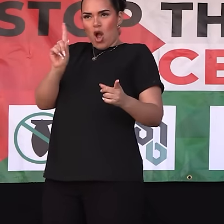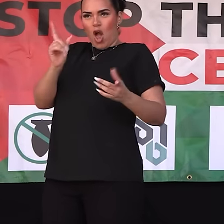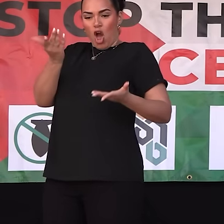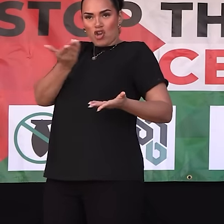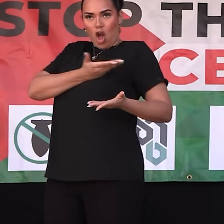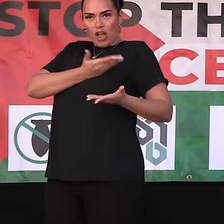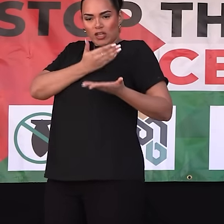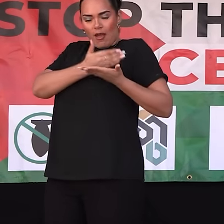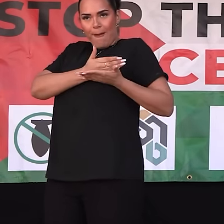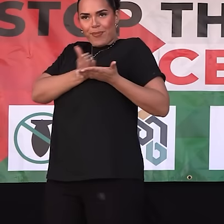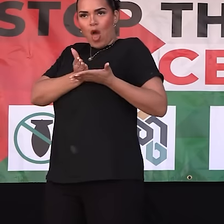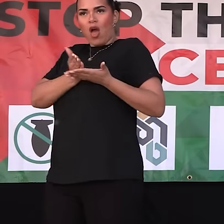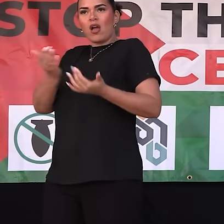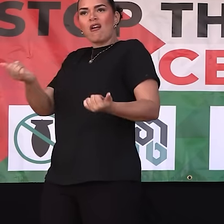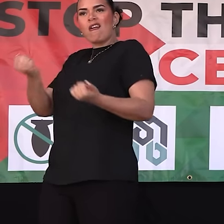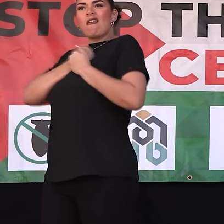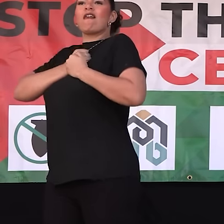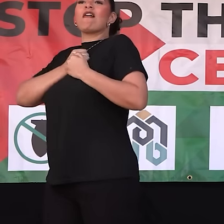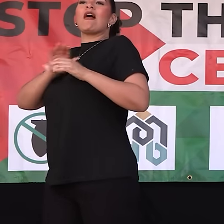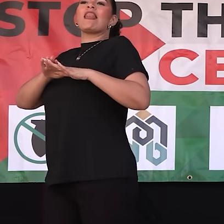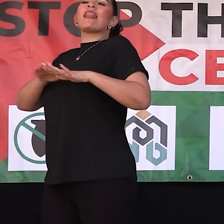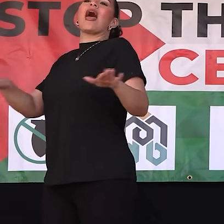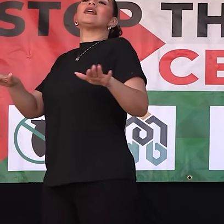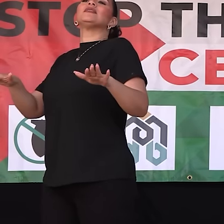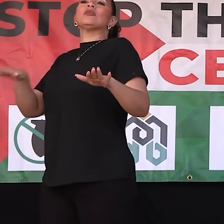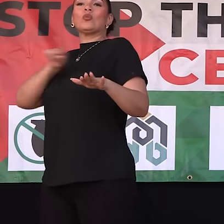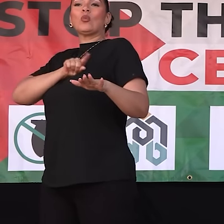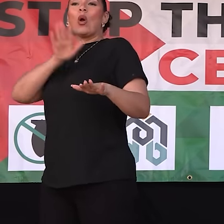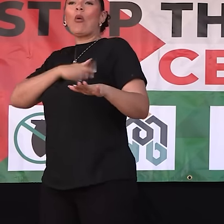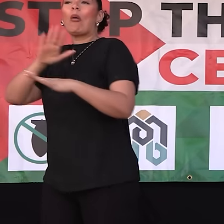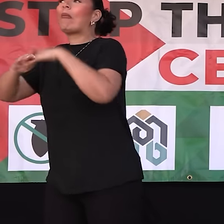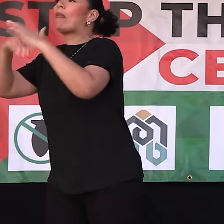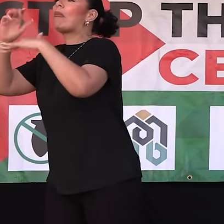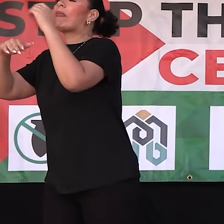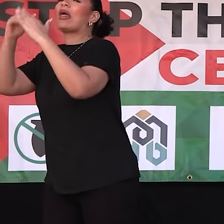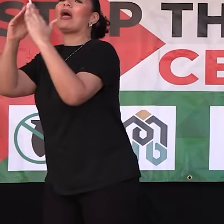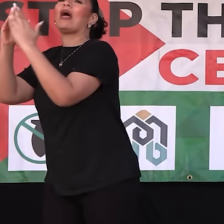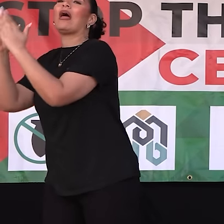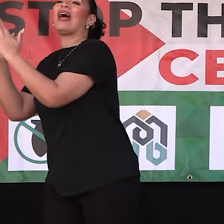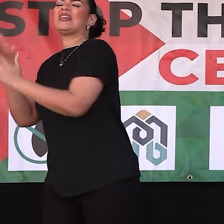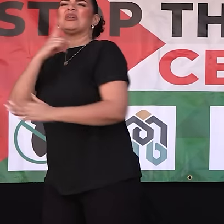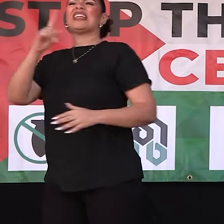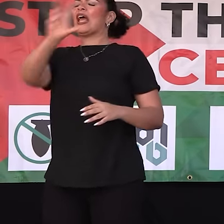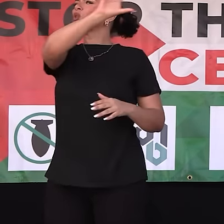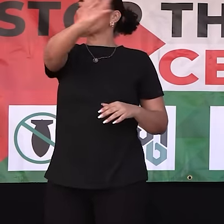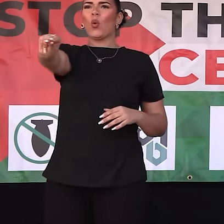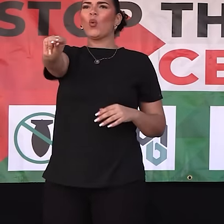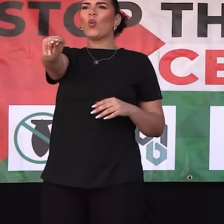is now state land, making way for another settlement to be built there. We're here to say